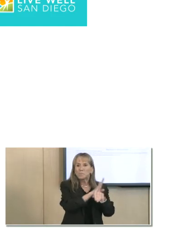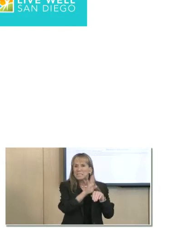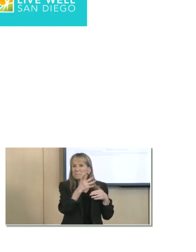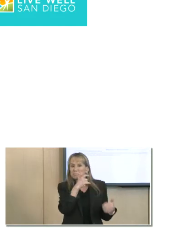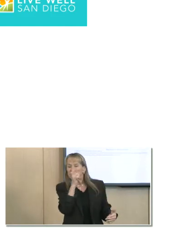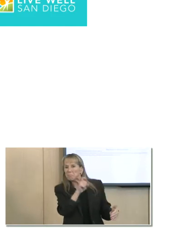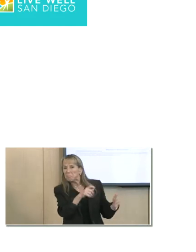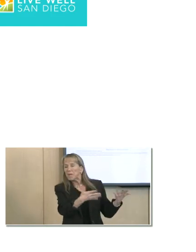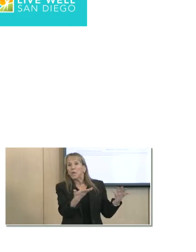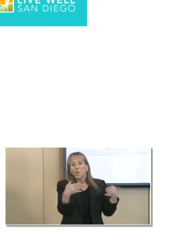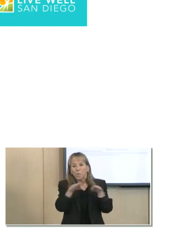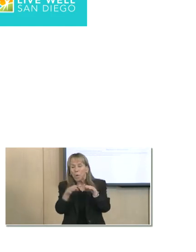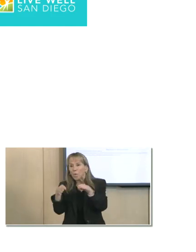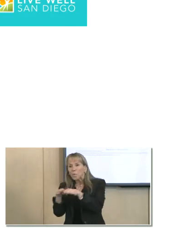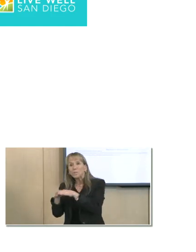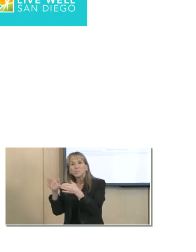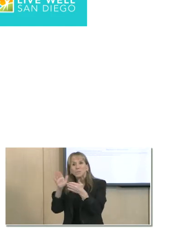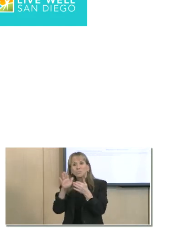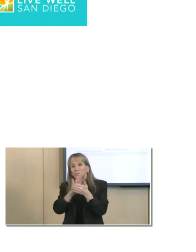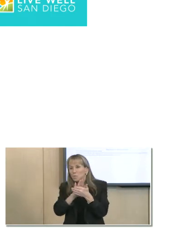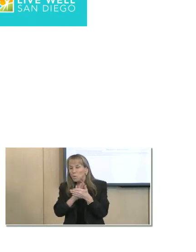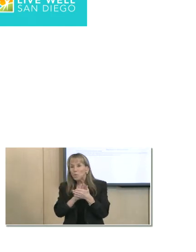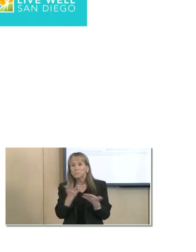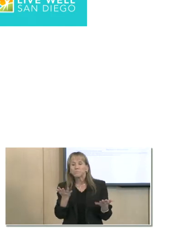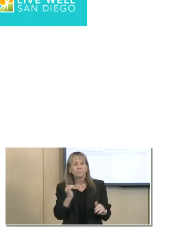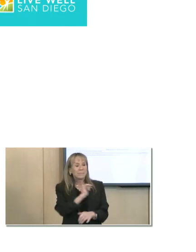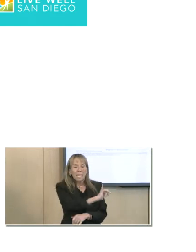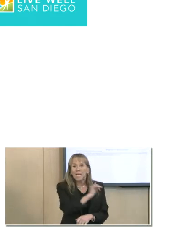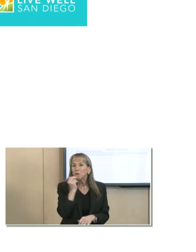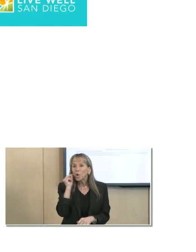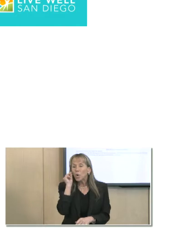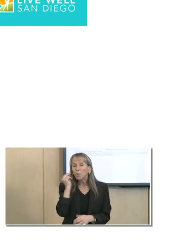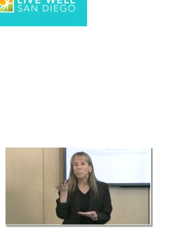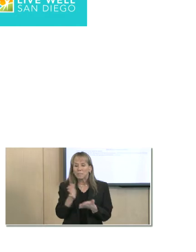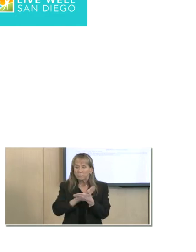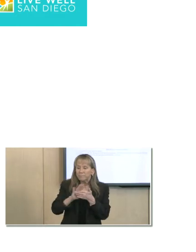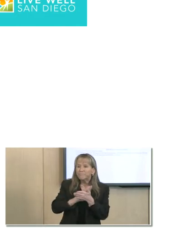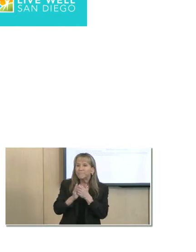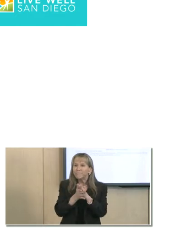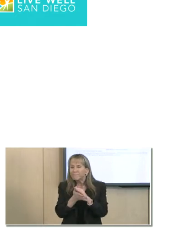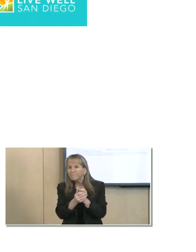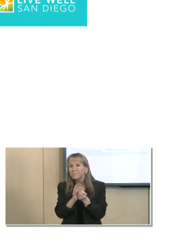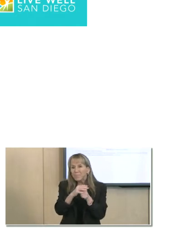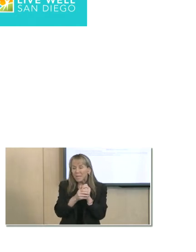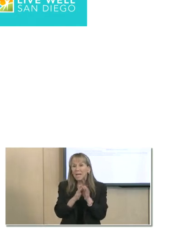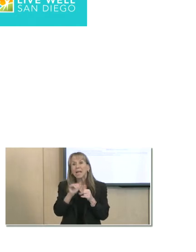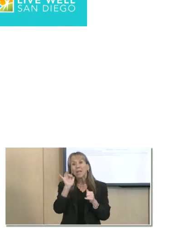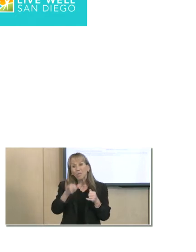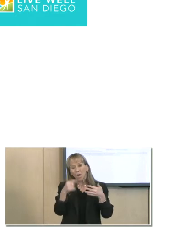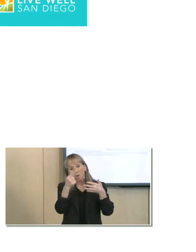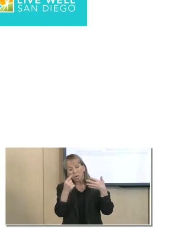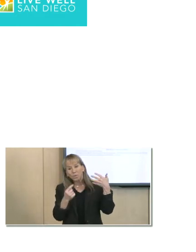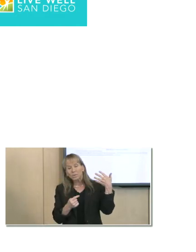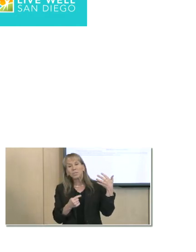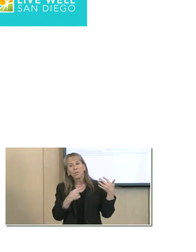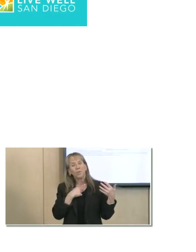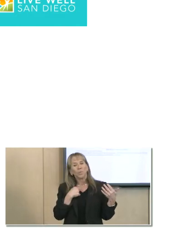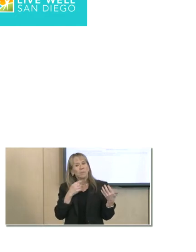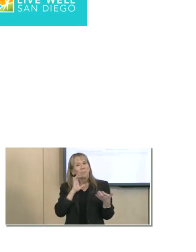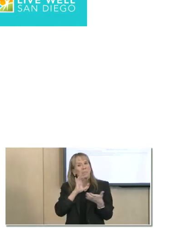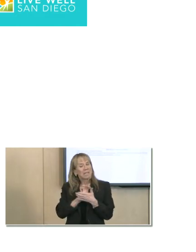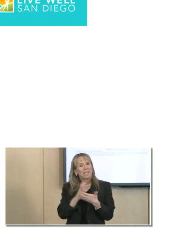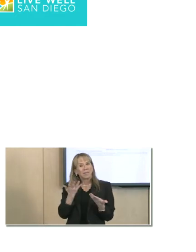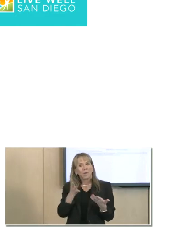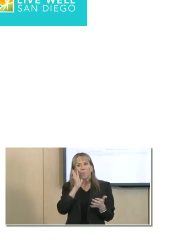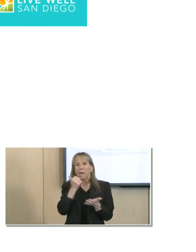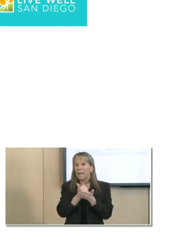around closing schools, around staying at home, around hygiene, are the things that we believe over time can